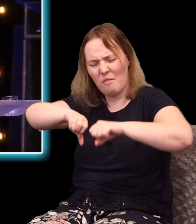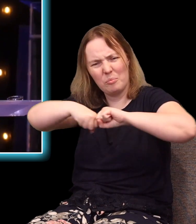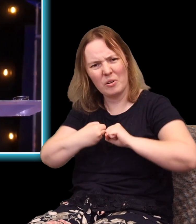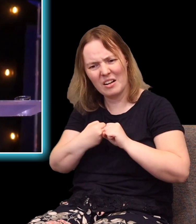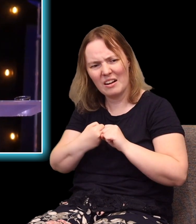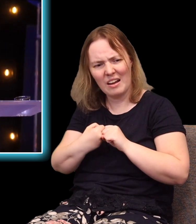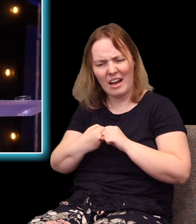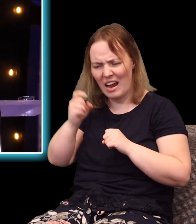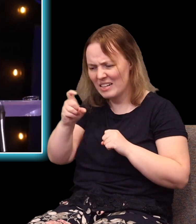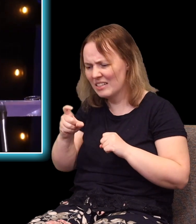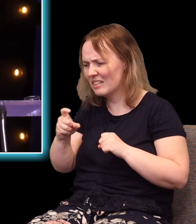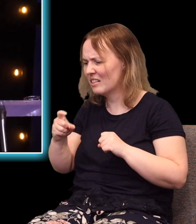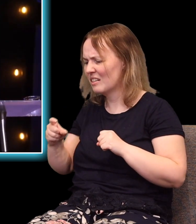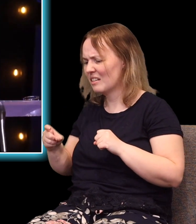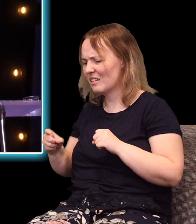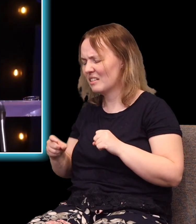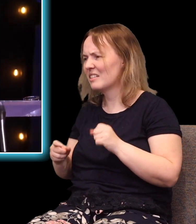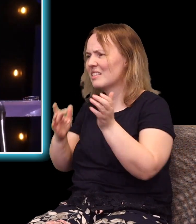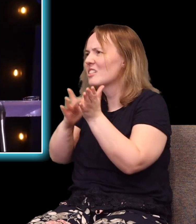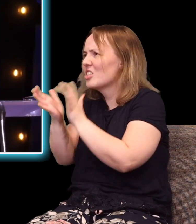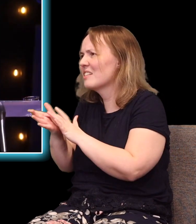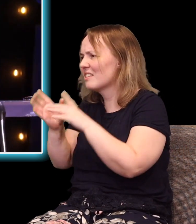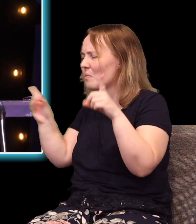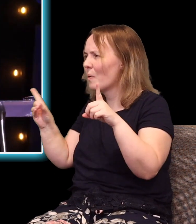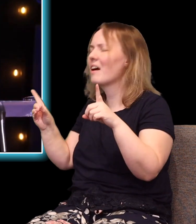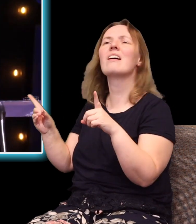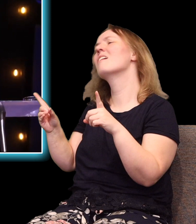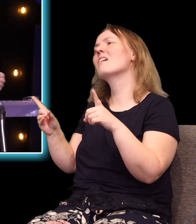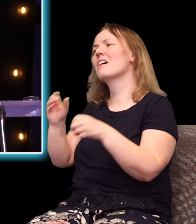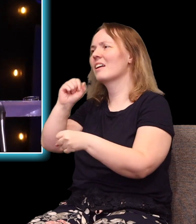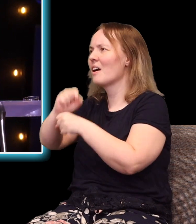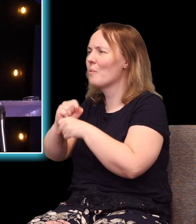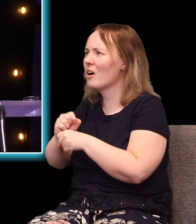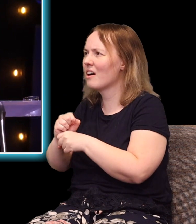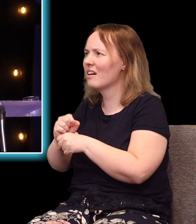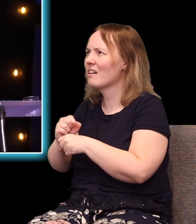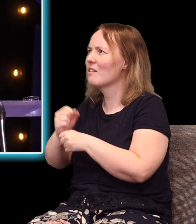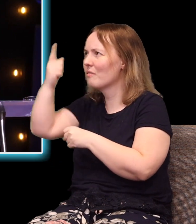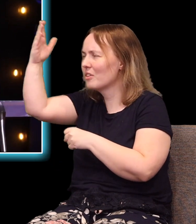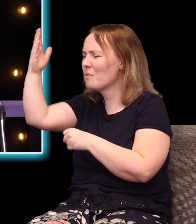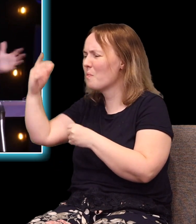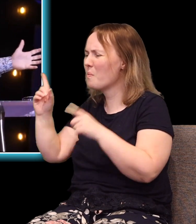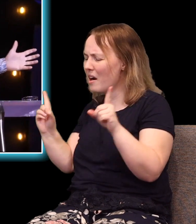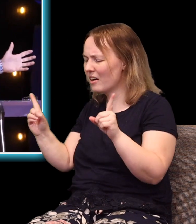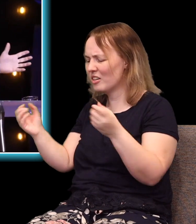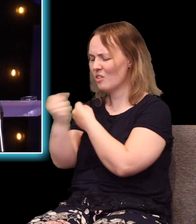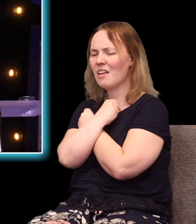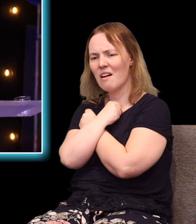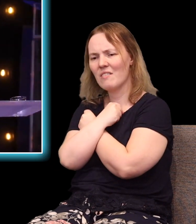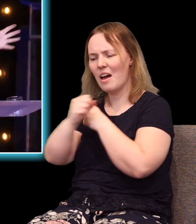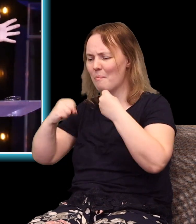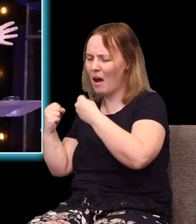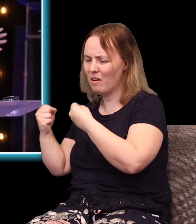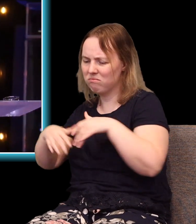my antennae up as I move through the day. Jesus, where can I penetrate the kingdom of darkness today? Where can your love flow today?